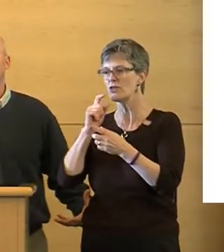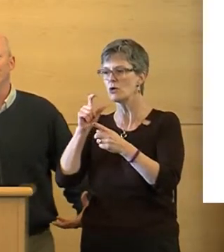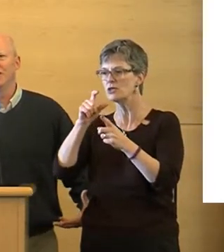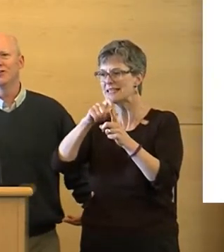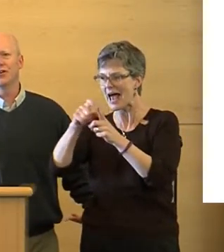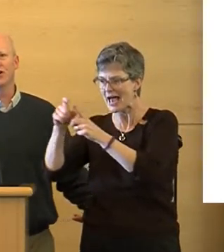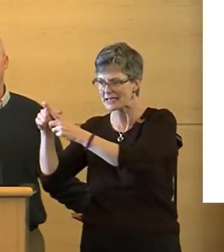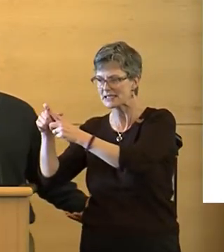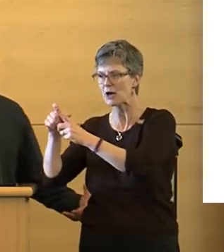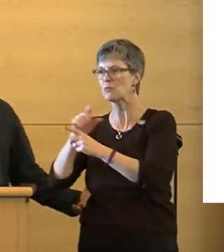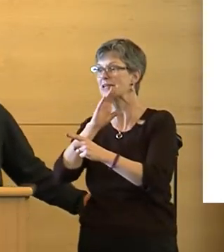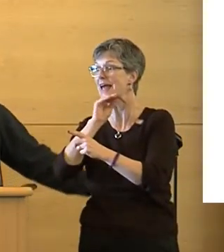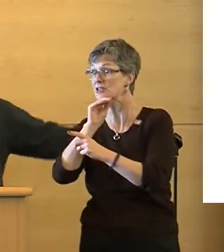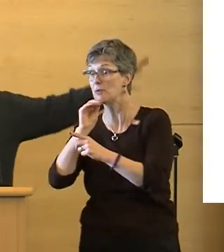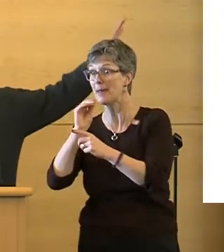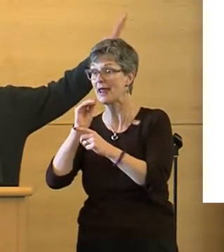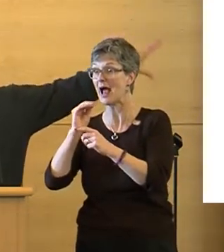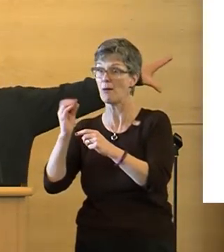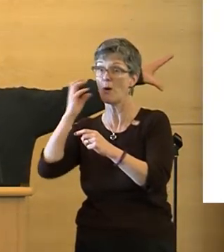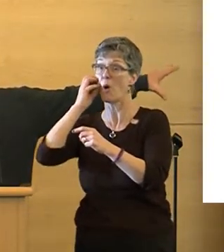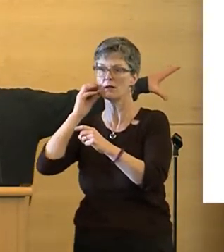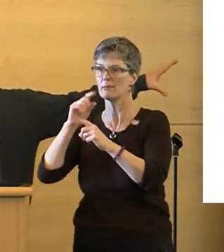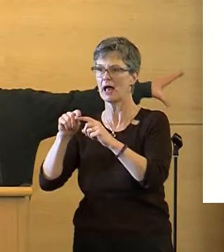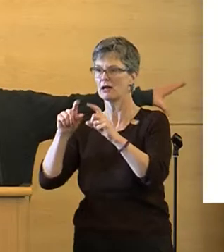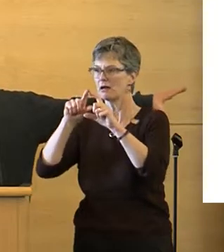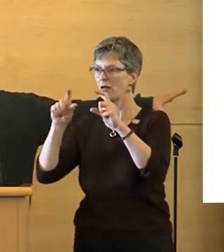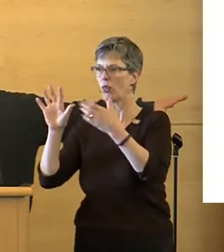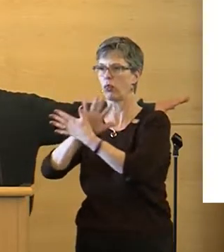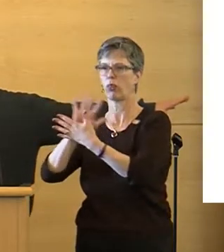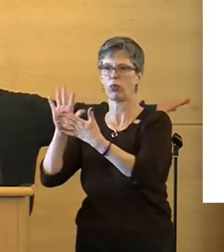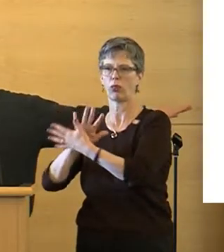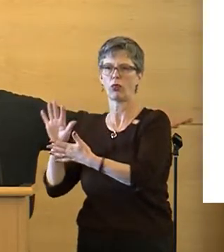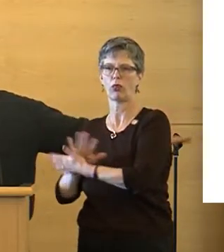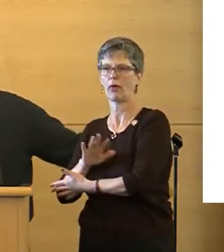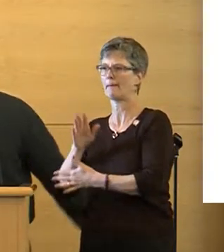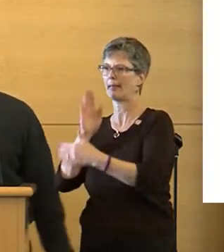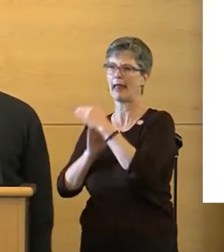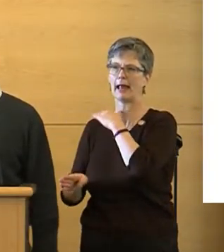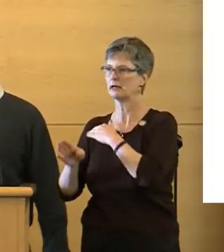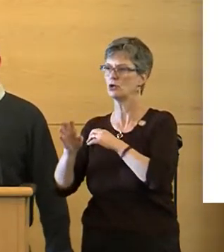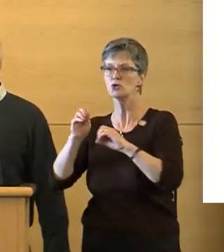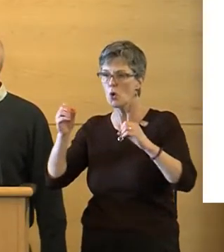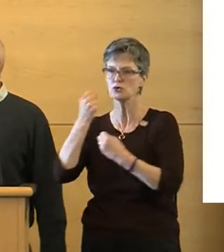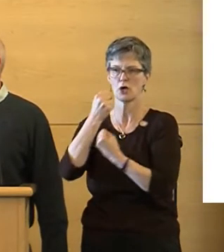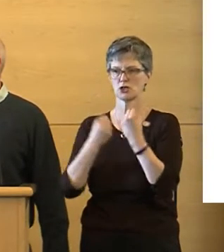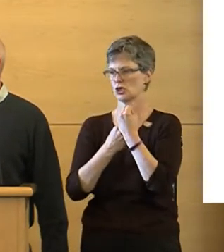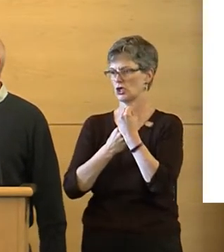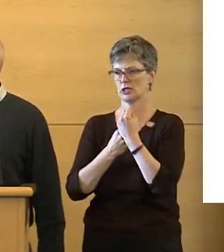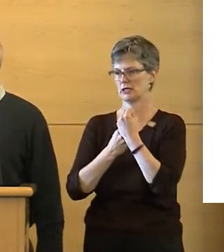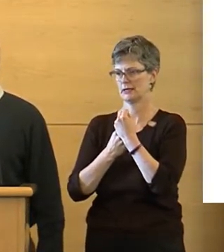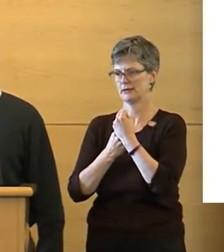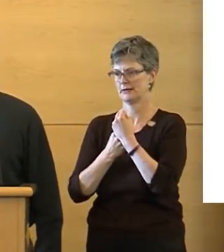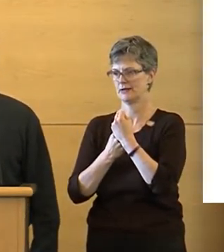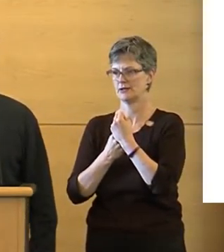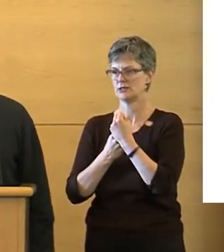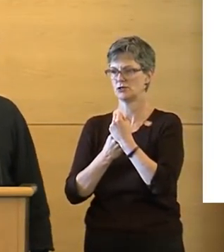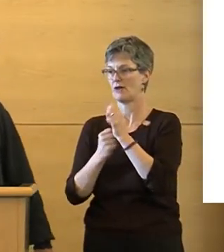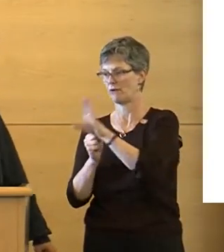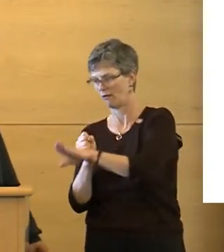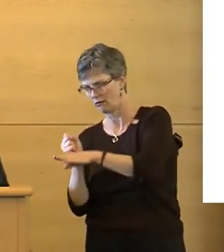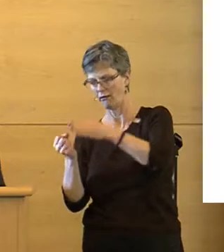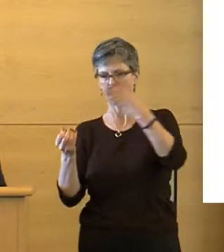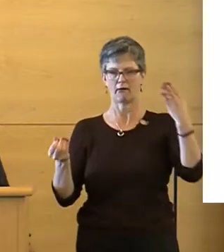not really headings. They're just like this, just a big blob of text. And some of that text